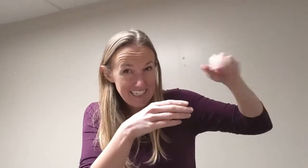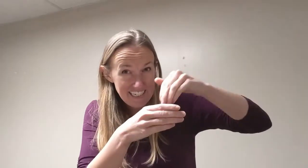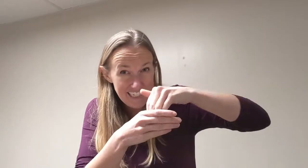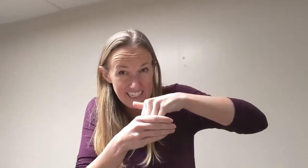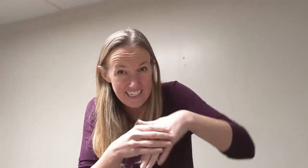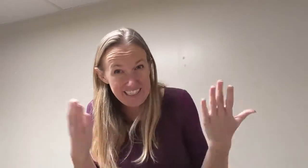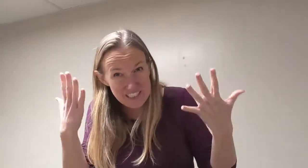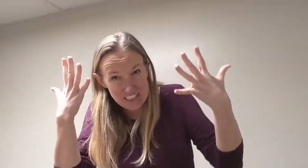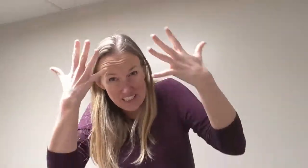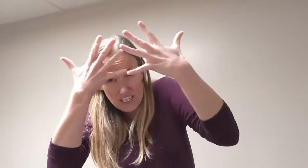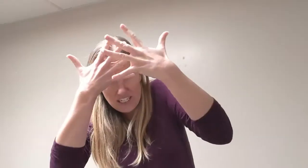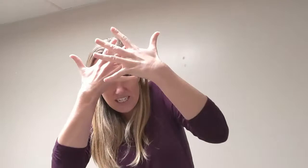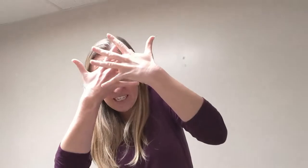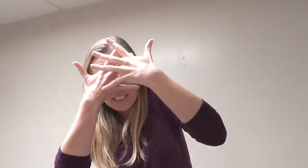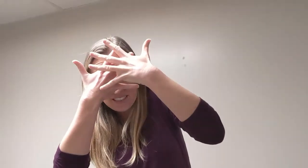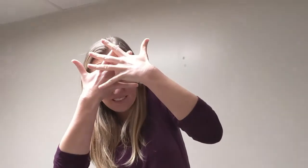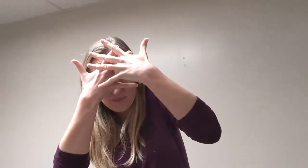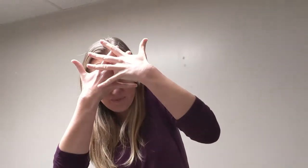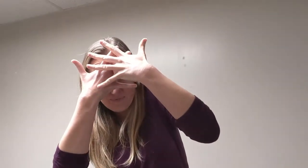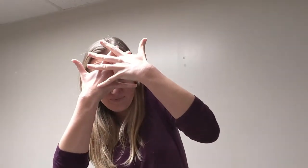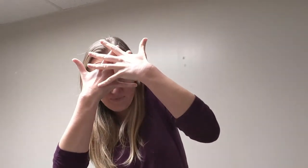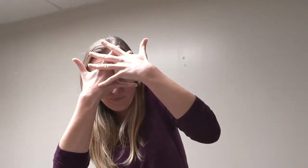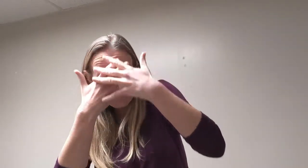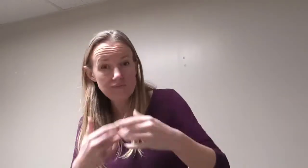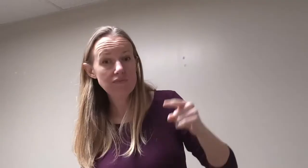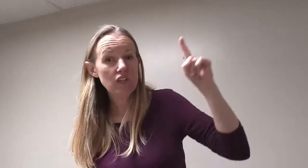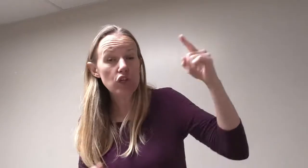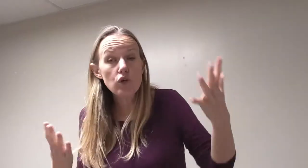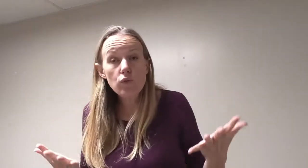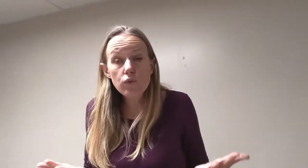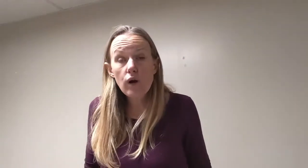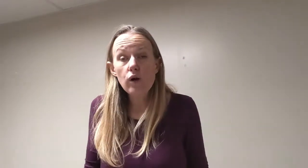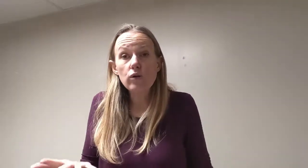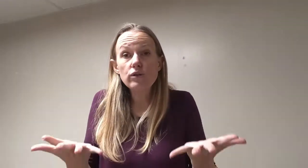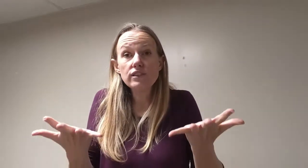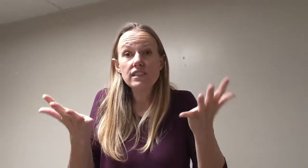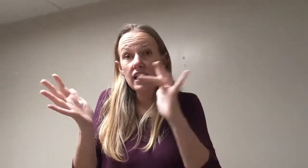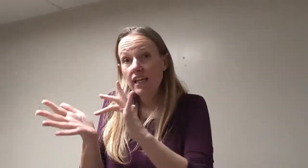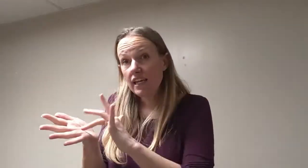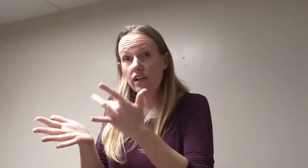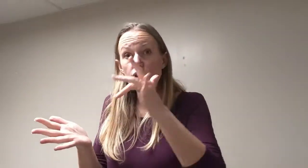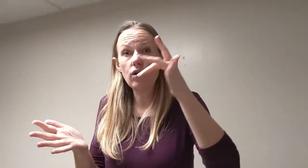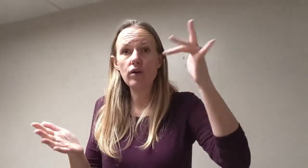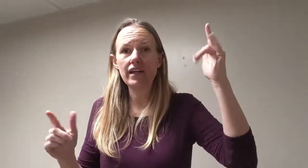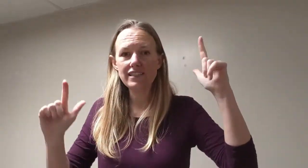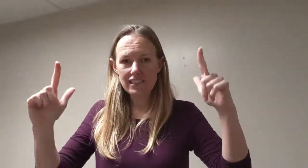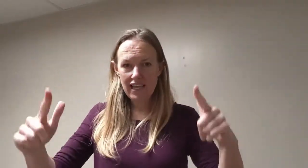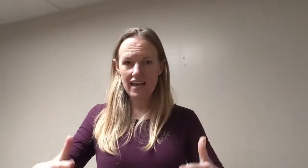Descended into darkness. You rose in glorious